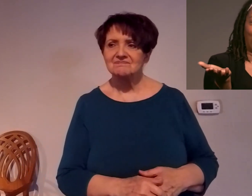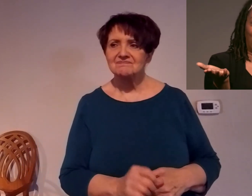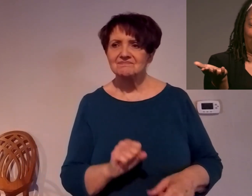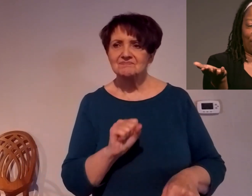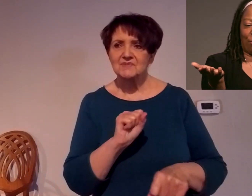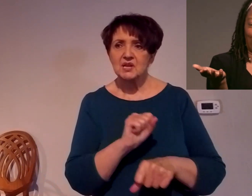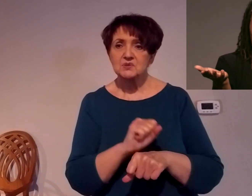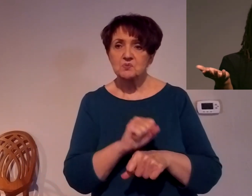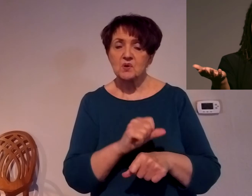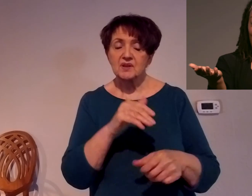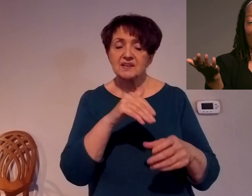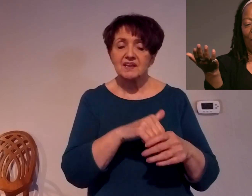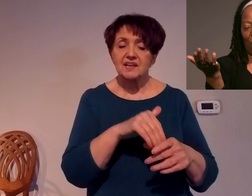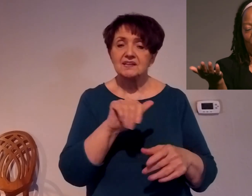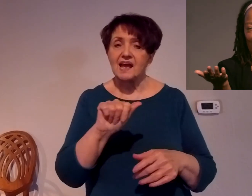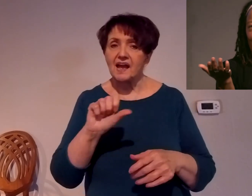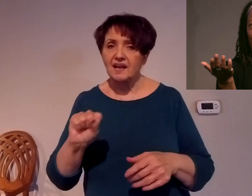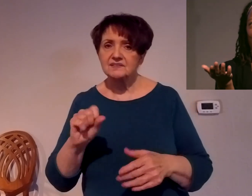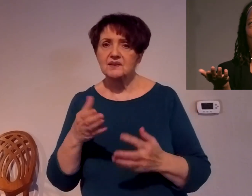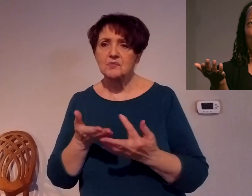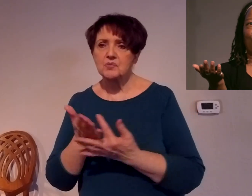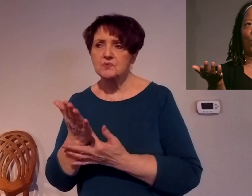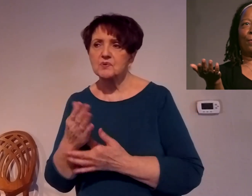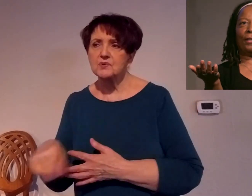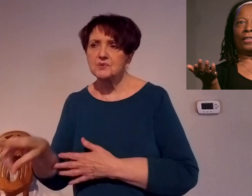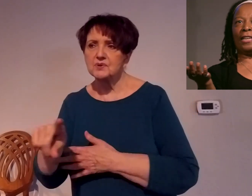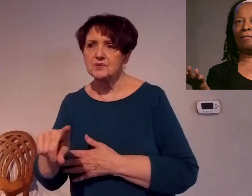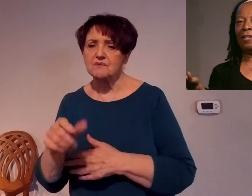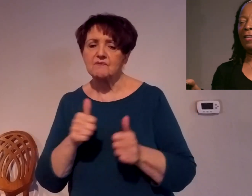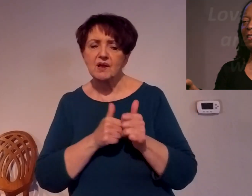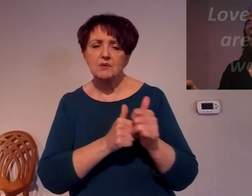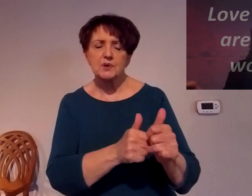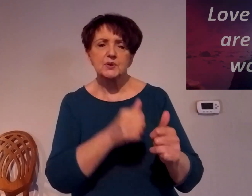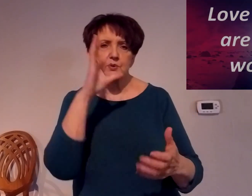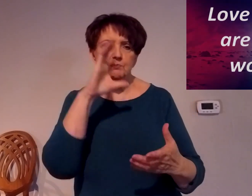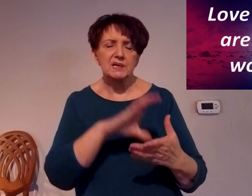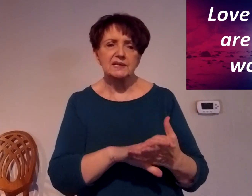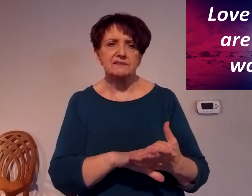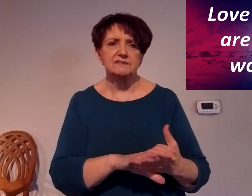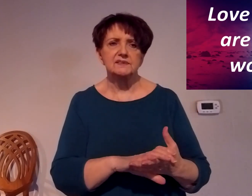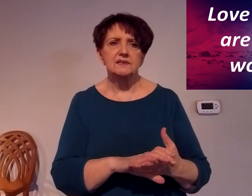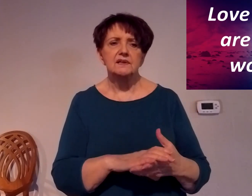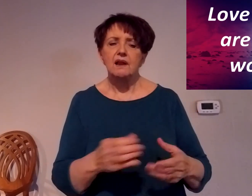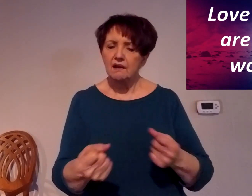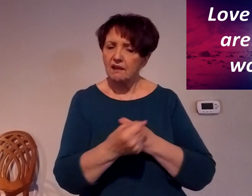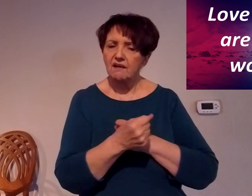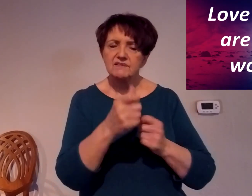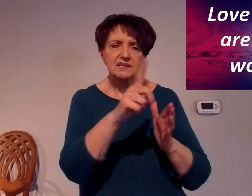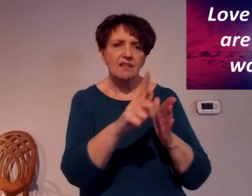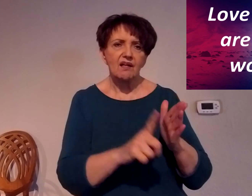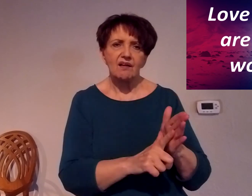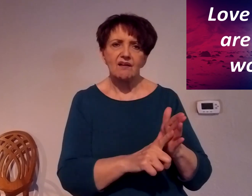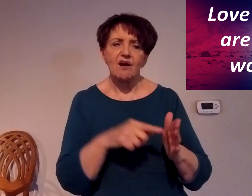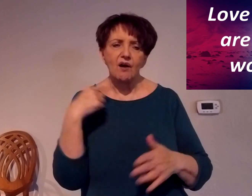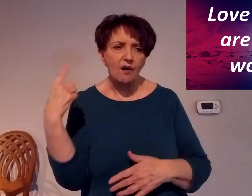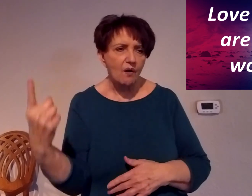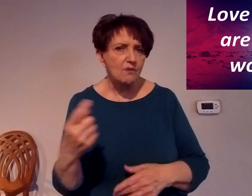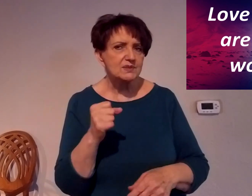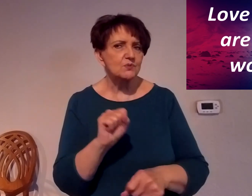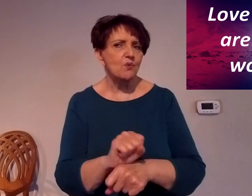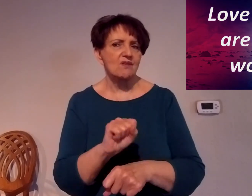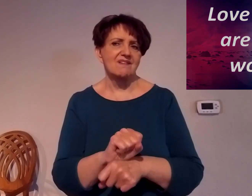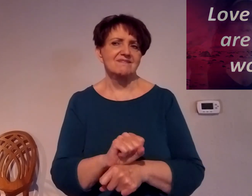in you, as you, and through you, according to your belief. Love and law are